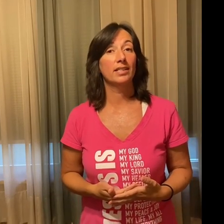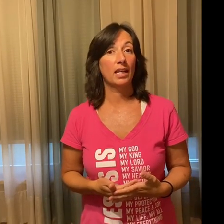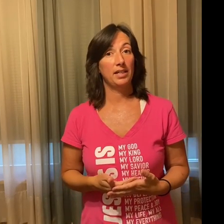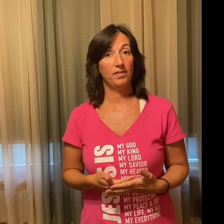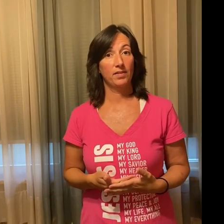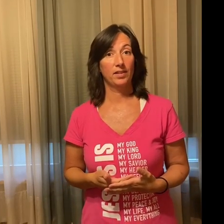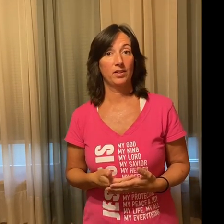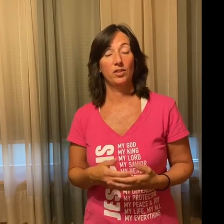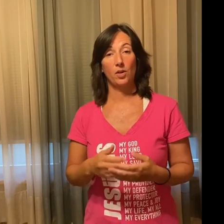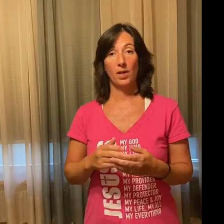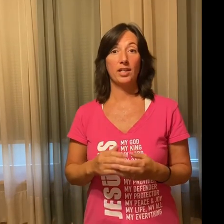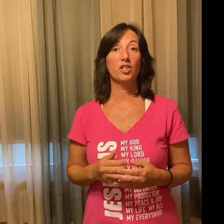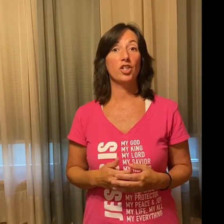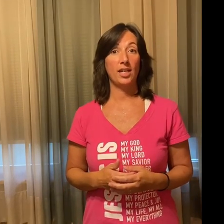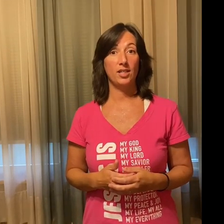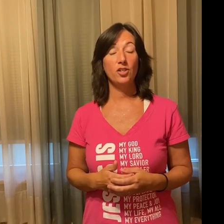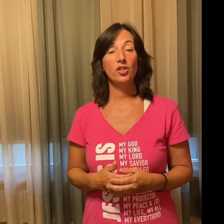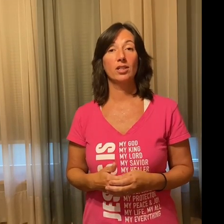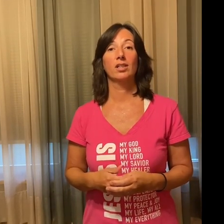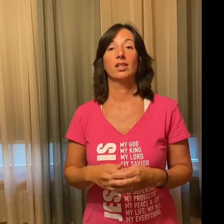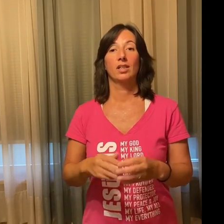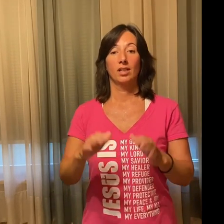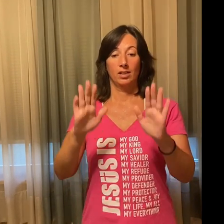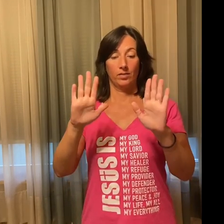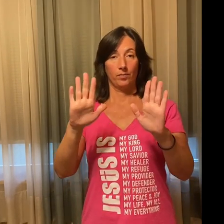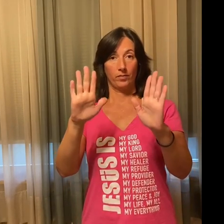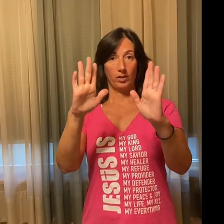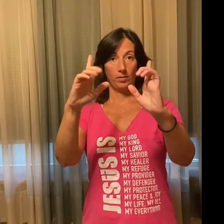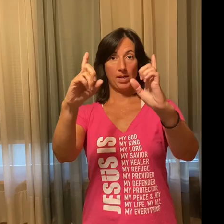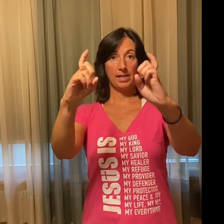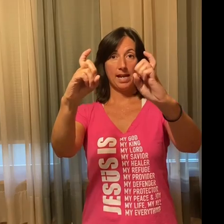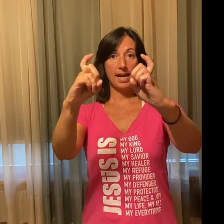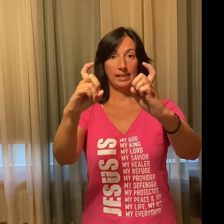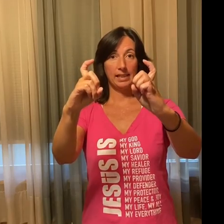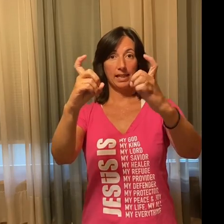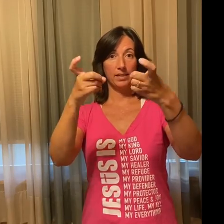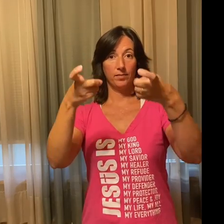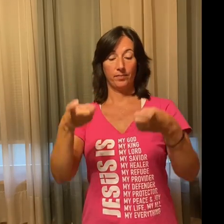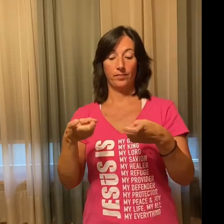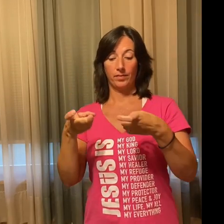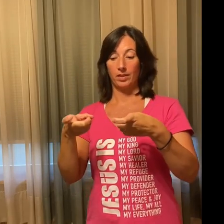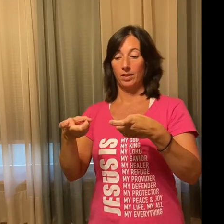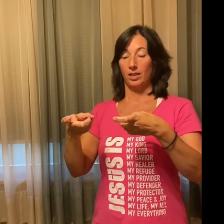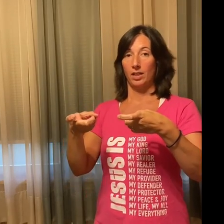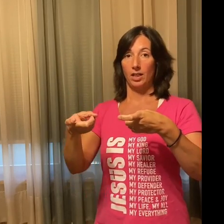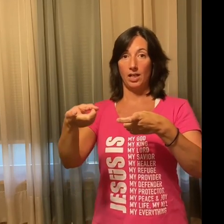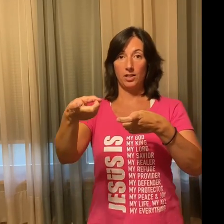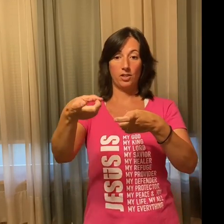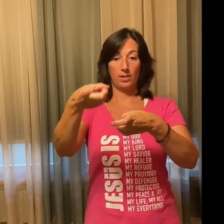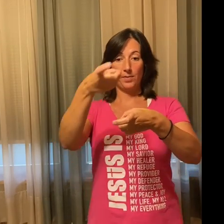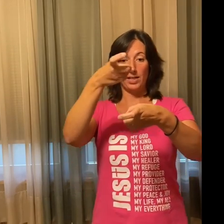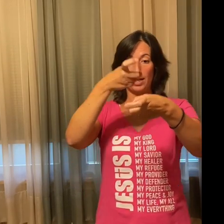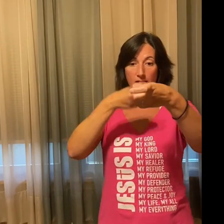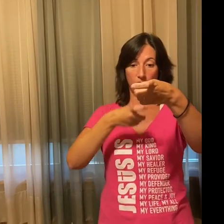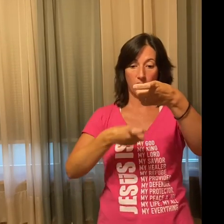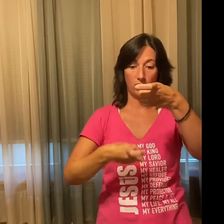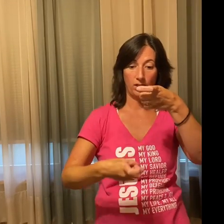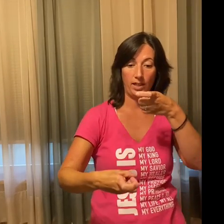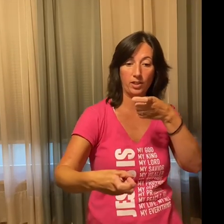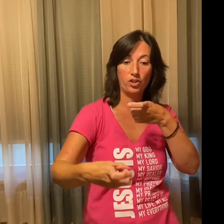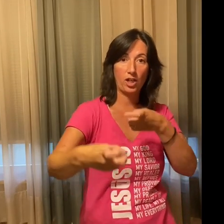exchange his life. So exchange, making an X again, and it's going to be